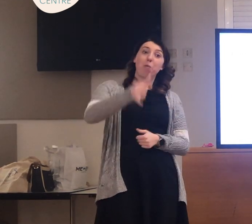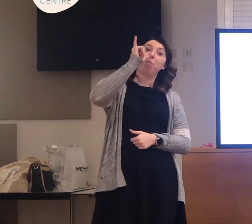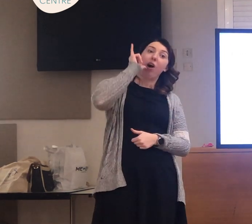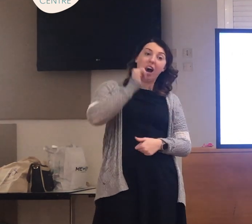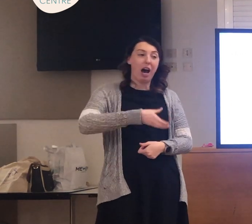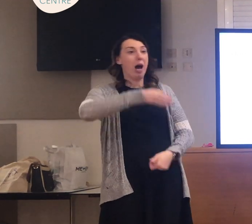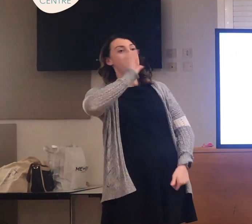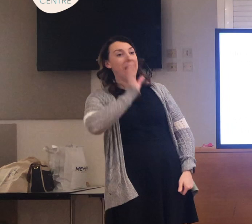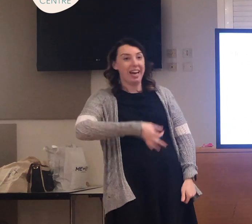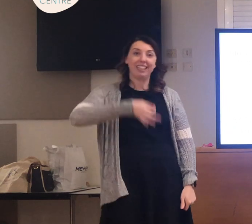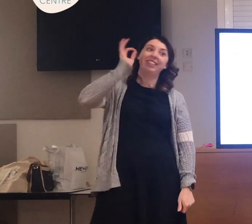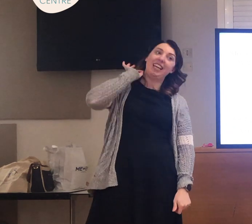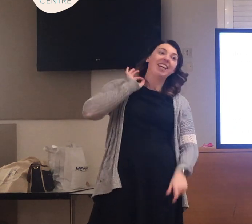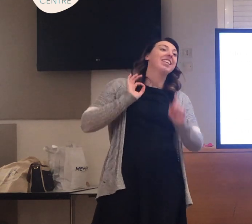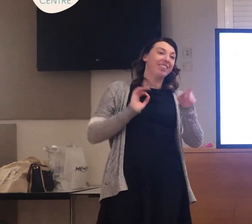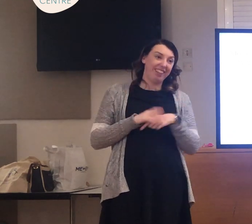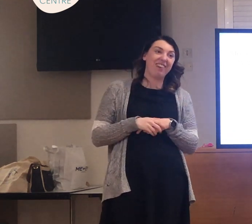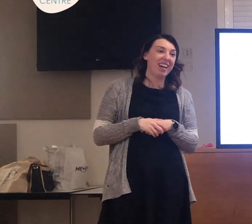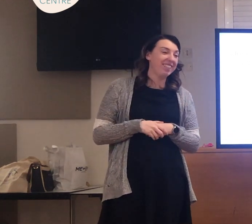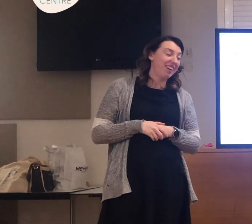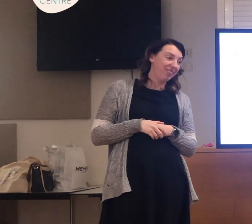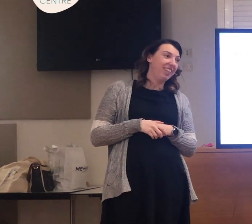beer, tea. Yeah.